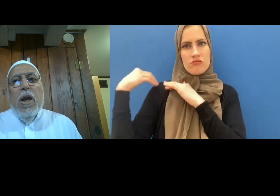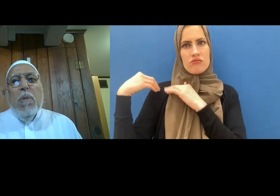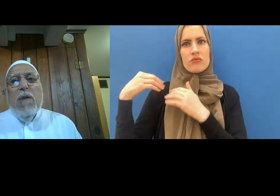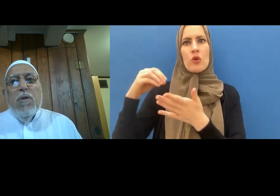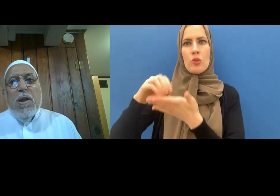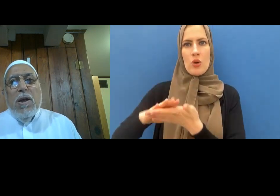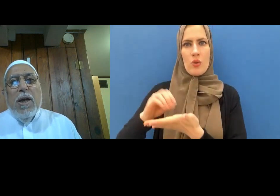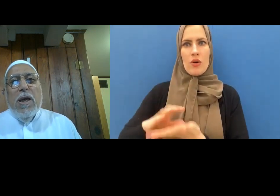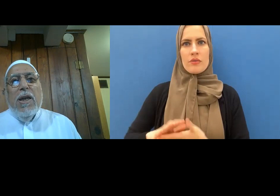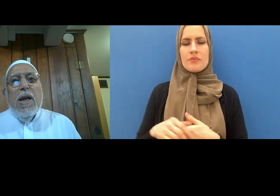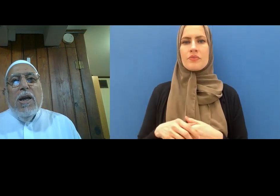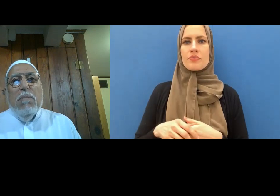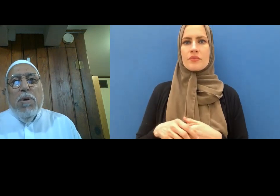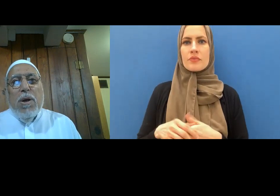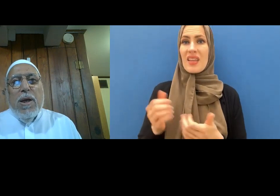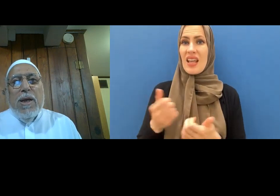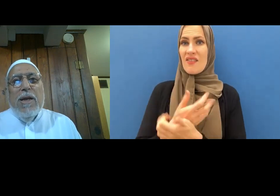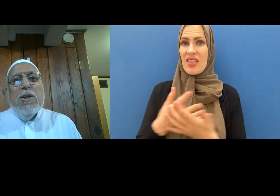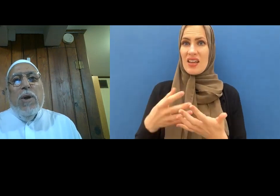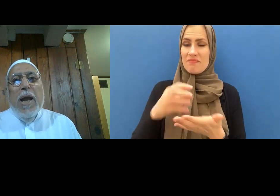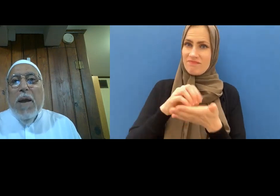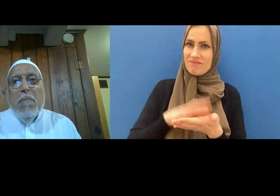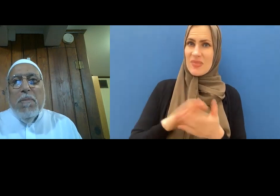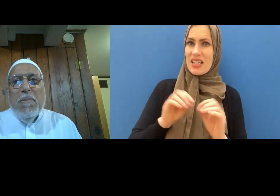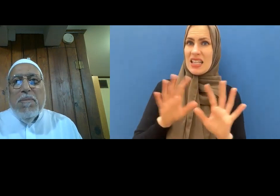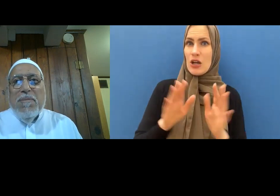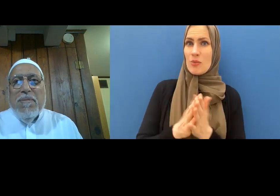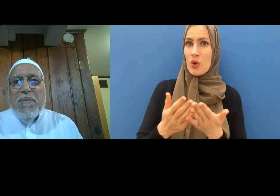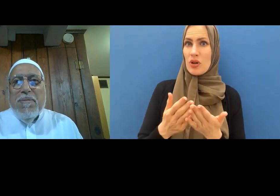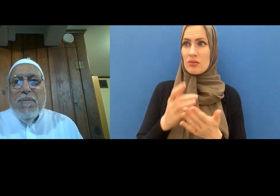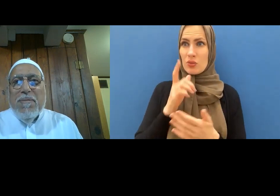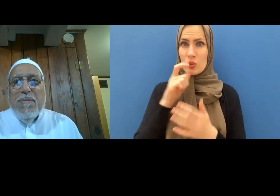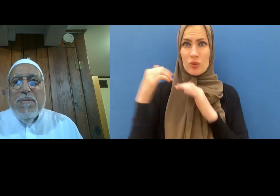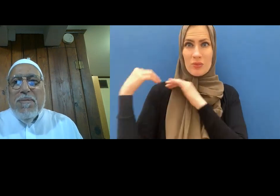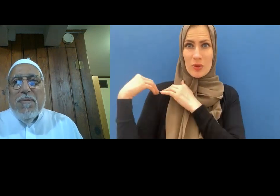To keep everything in a clear book is on Him.